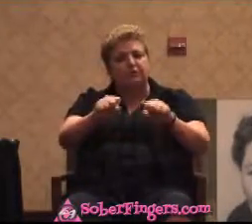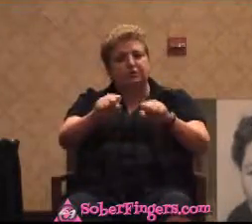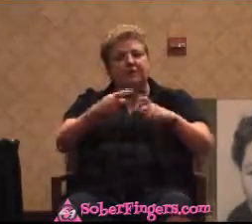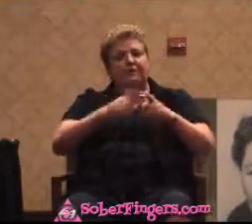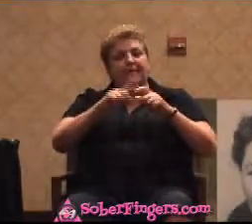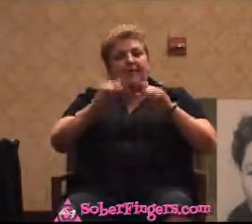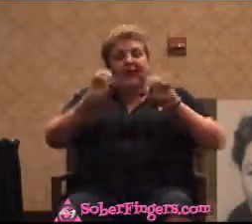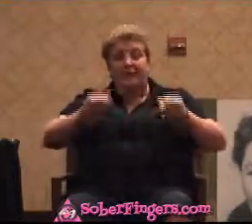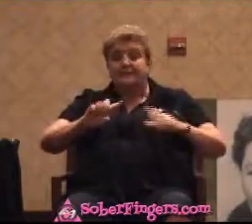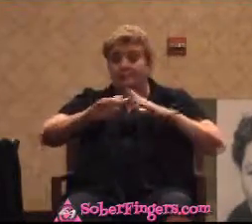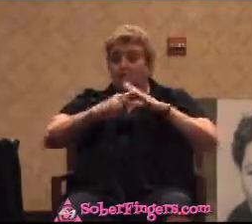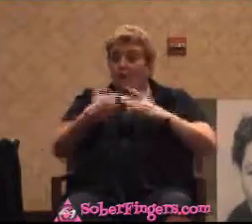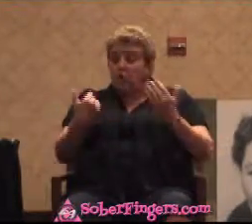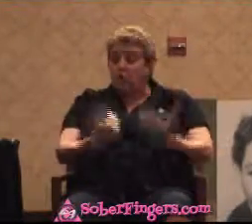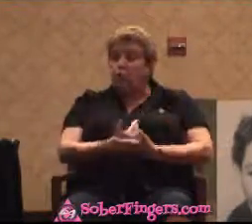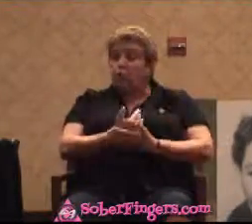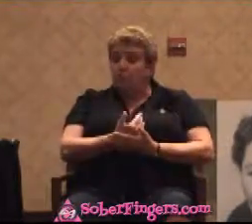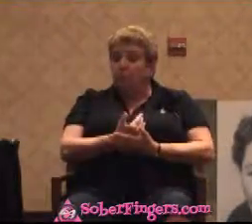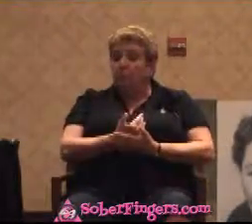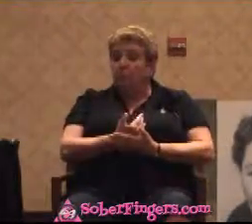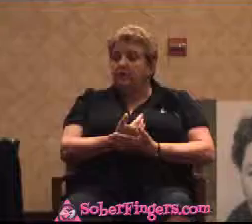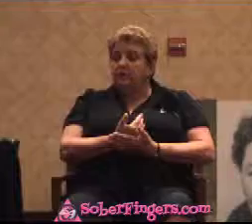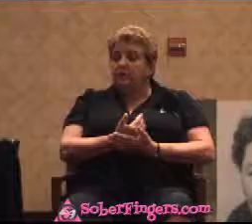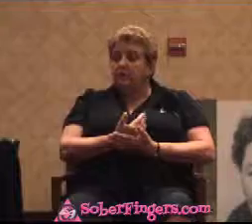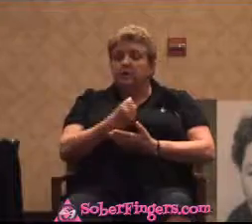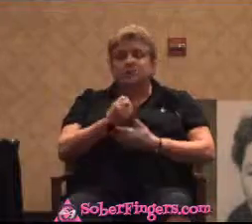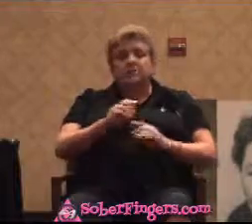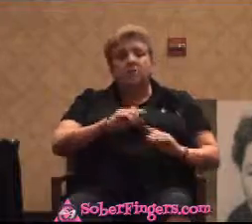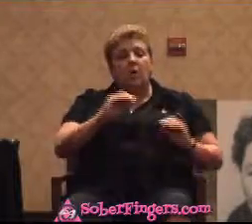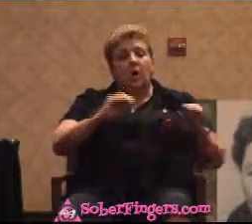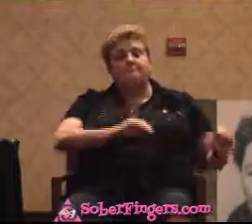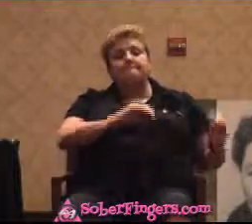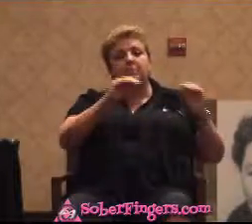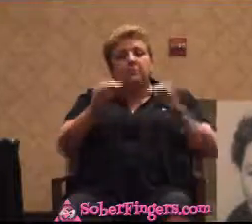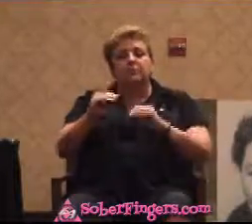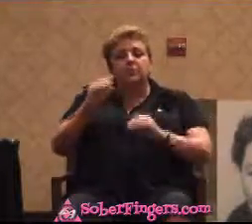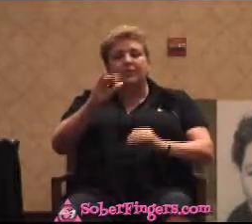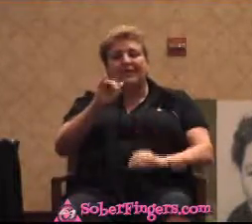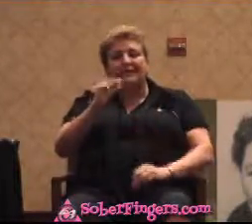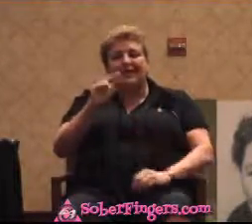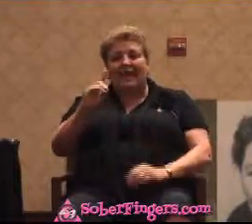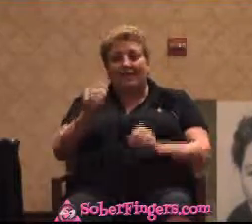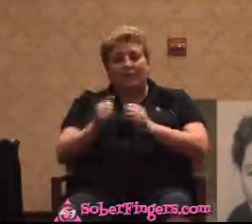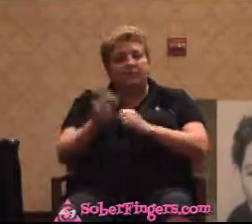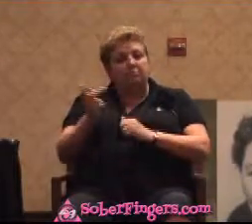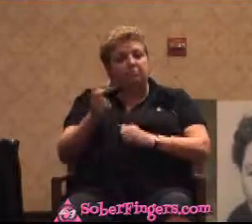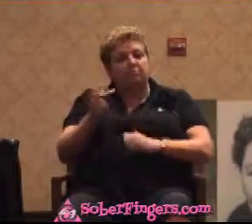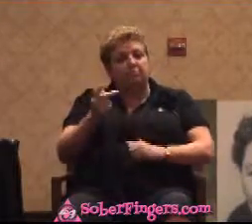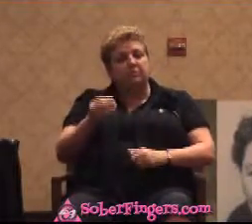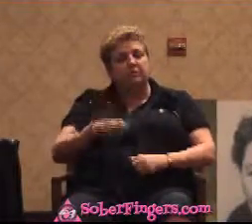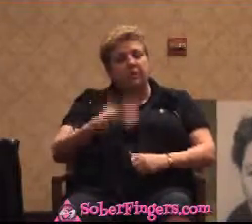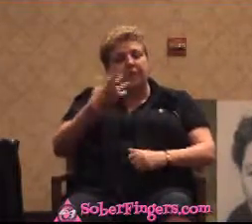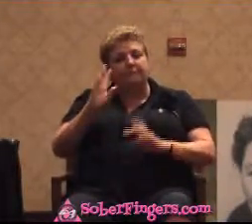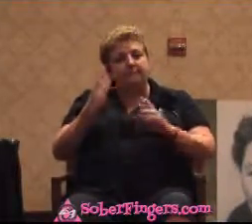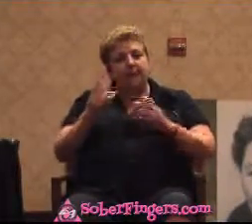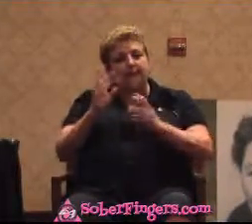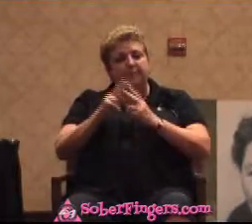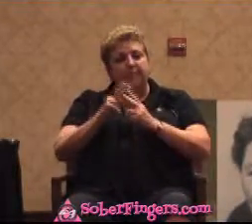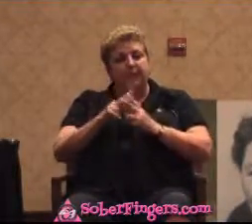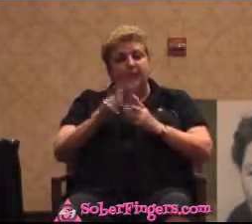new. So I went over to Bloomington, Indiana with them. And when I went into labor, and I need to tell you that I